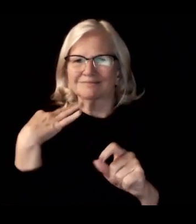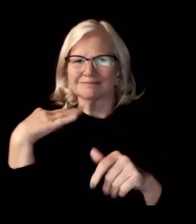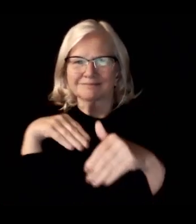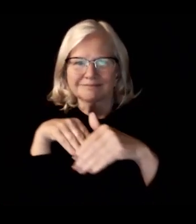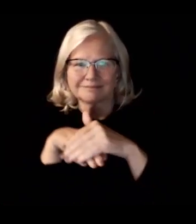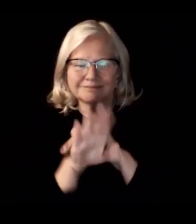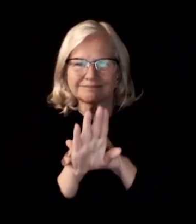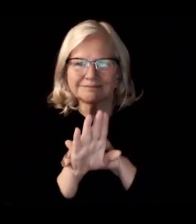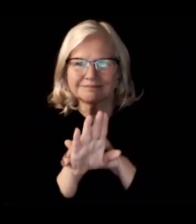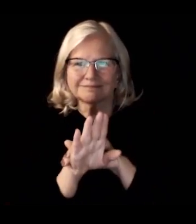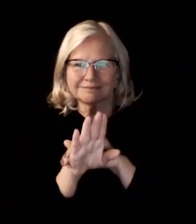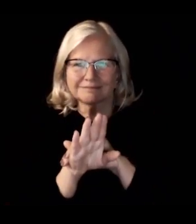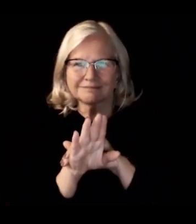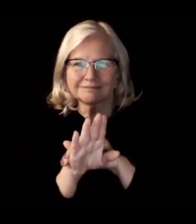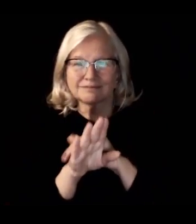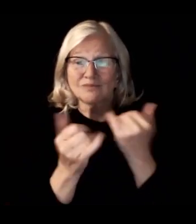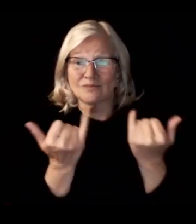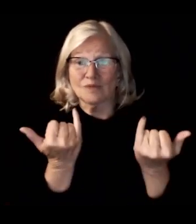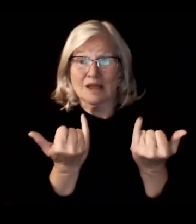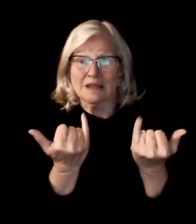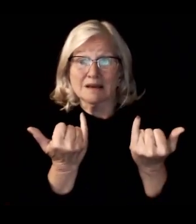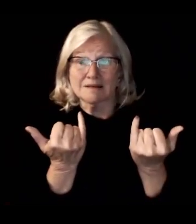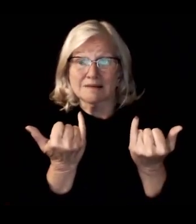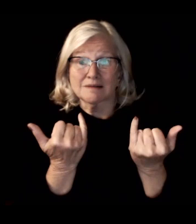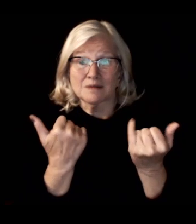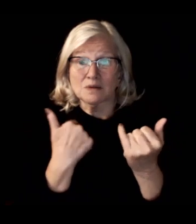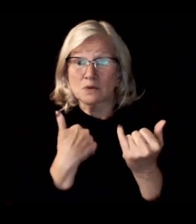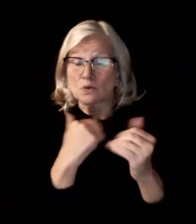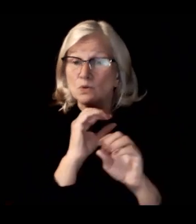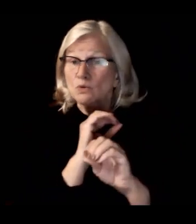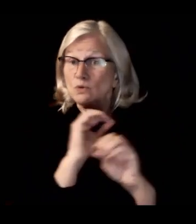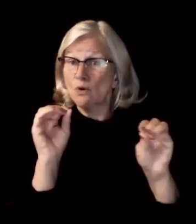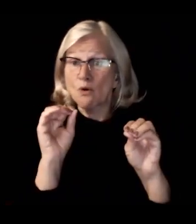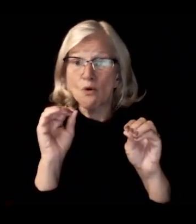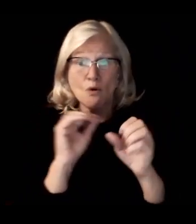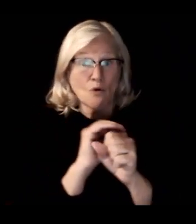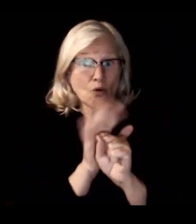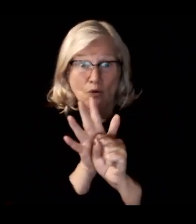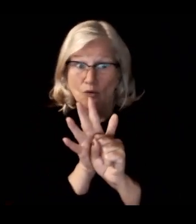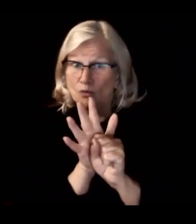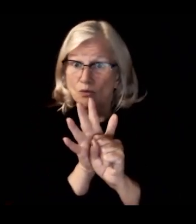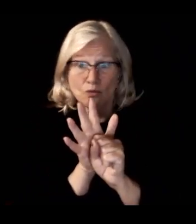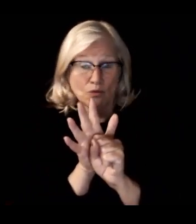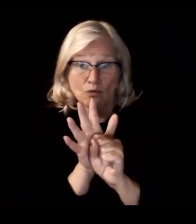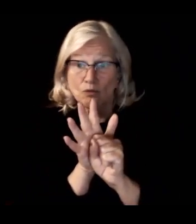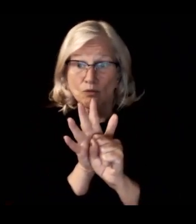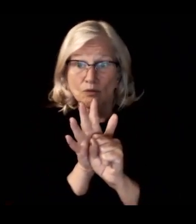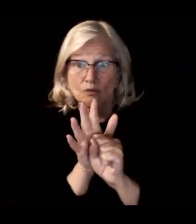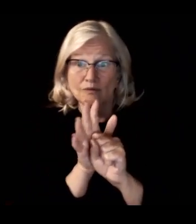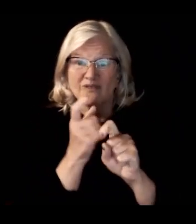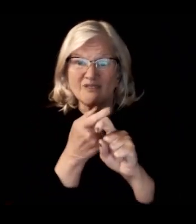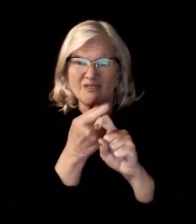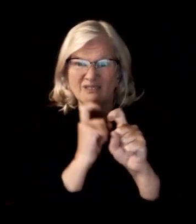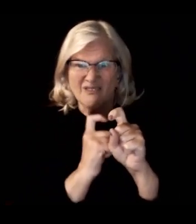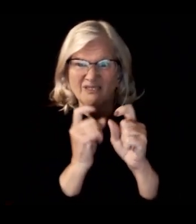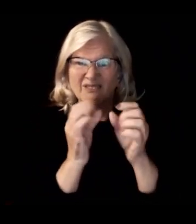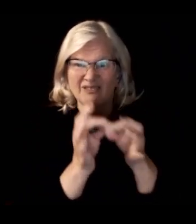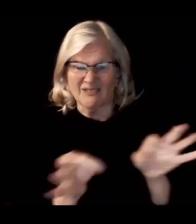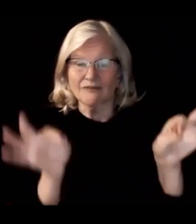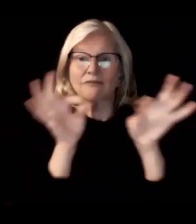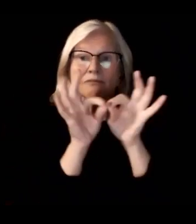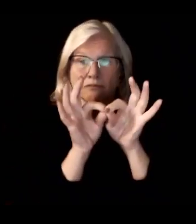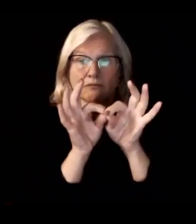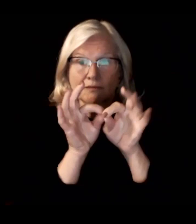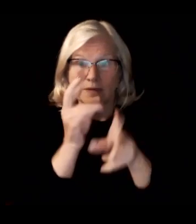had any COVID-19 cases in a long-term care facility from an essential caregiver. While there have been